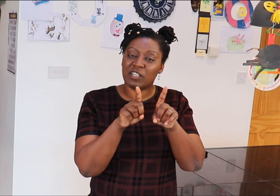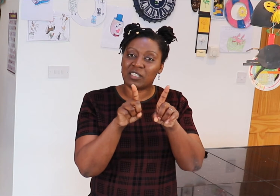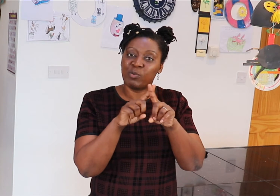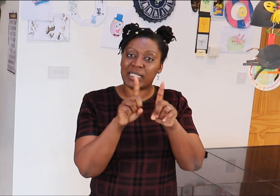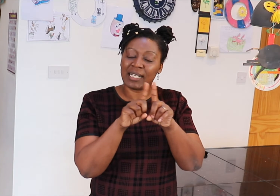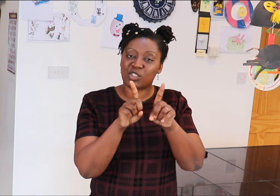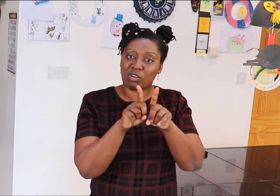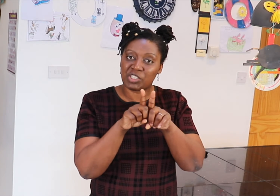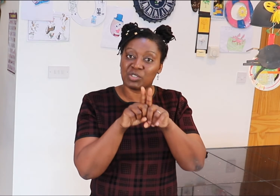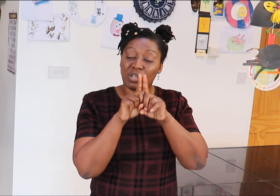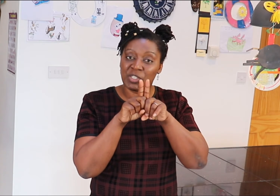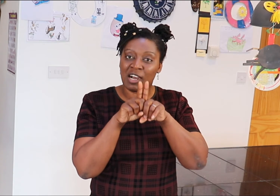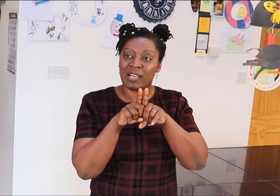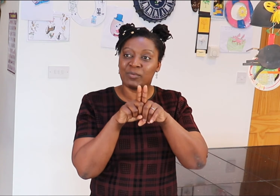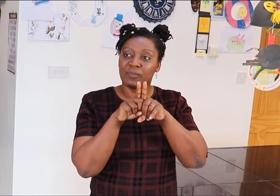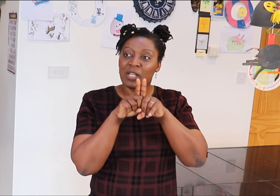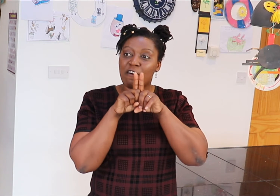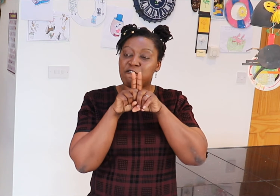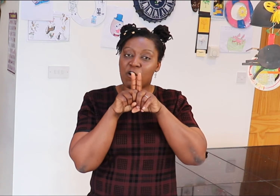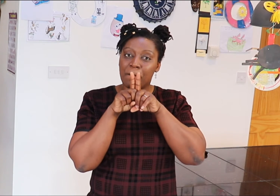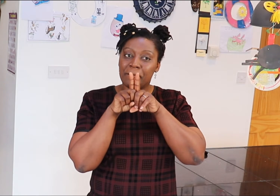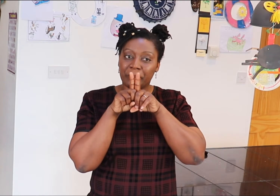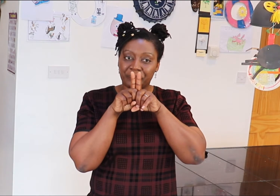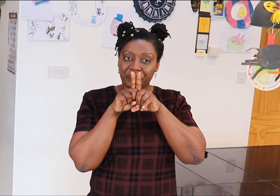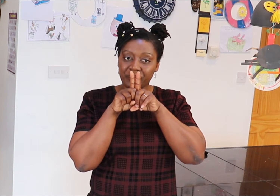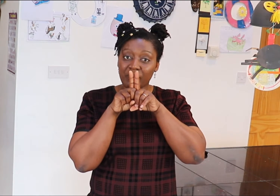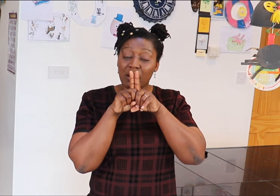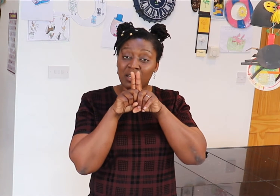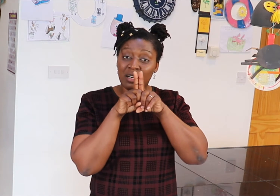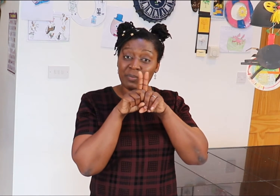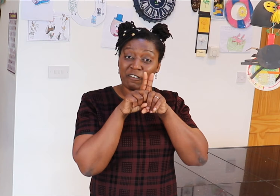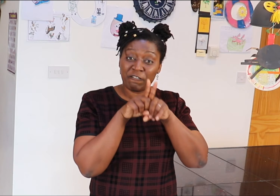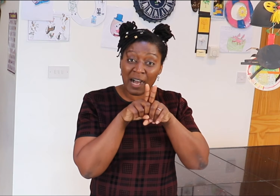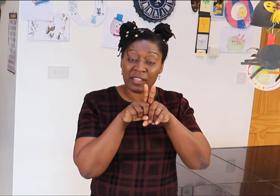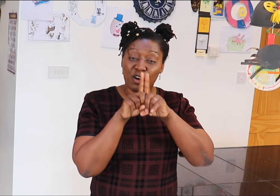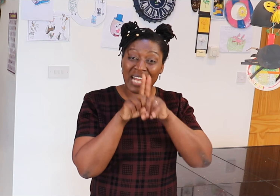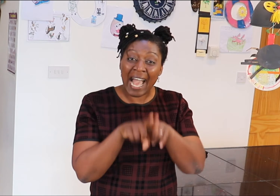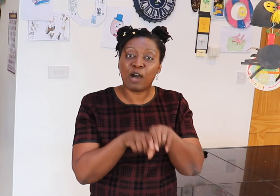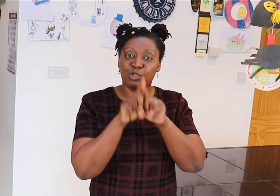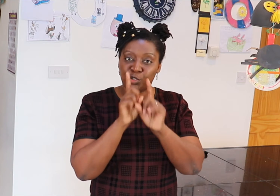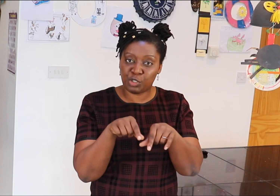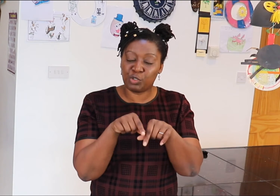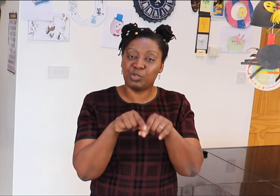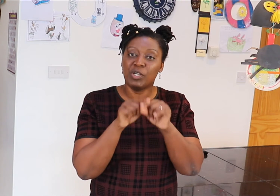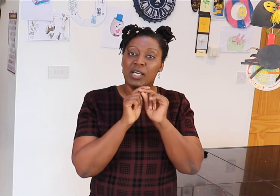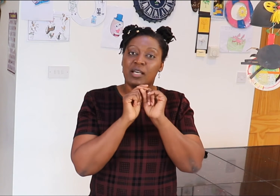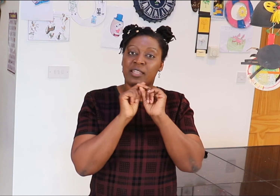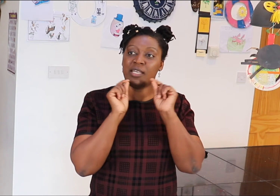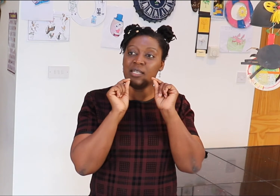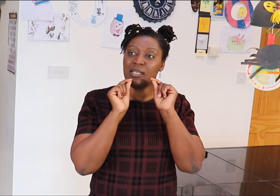it will be taking instructions sometimes from the father on how to do